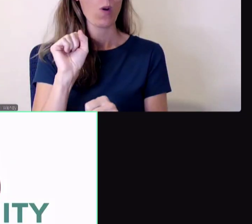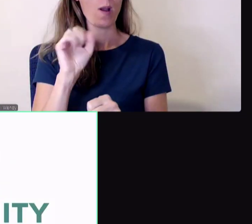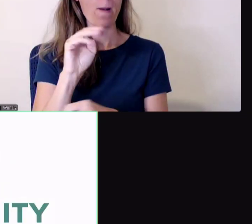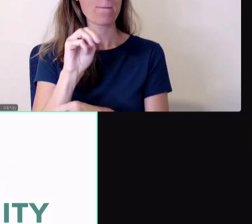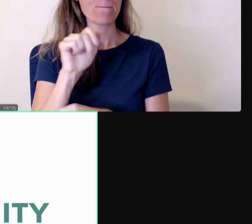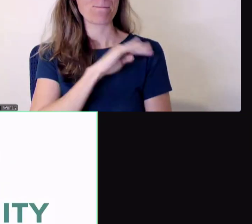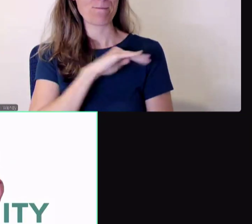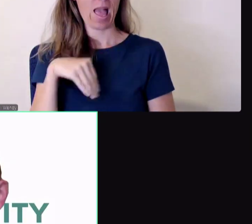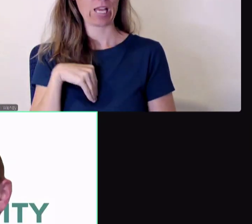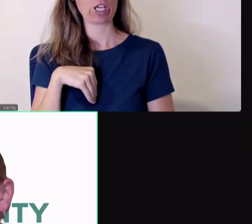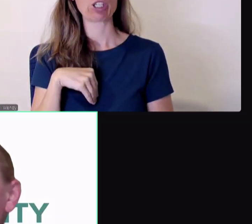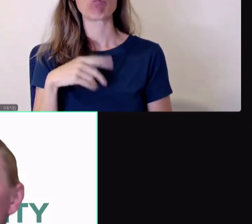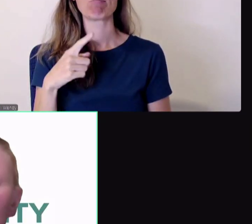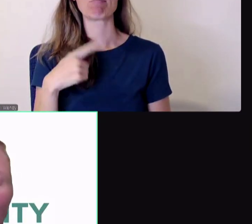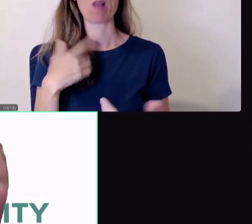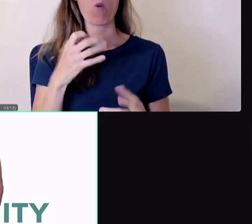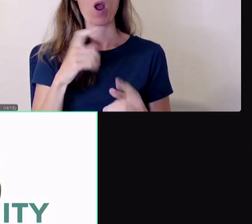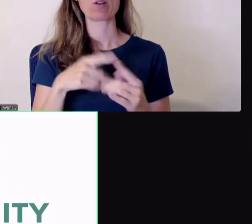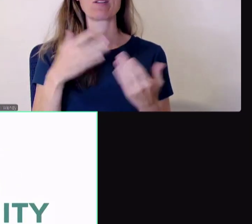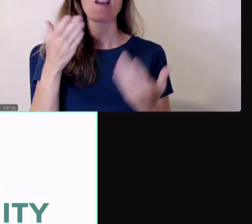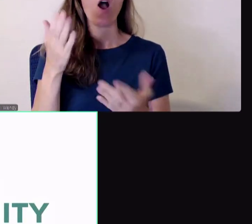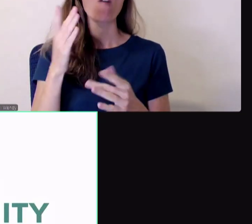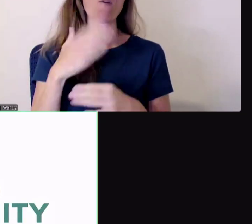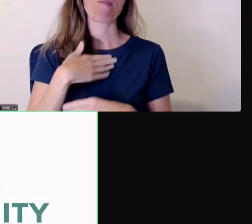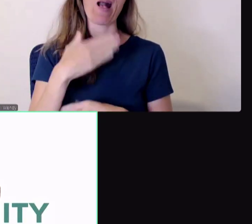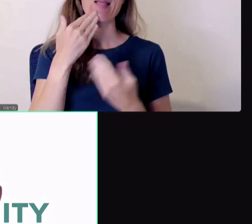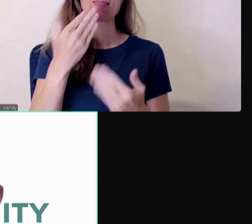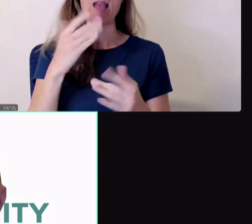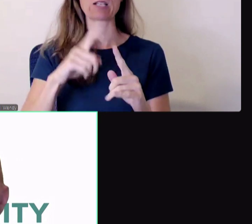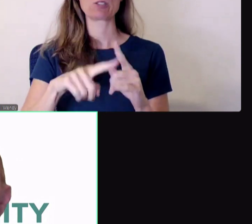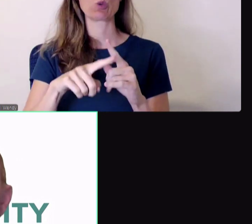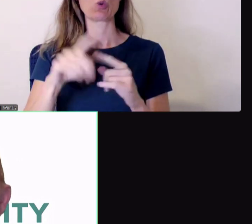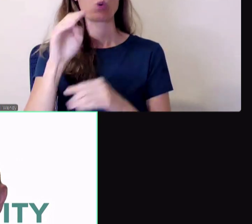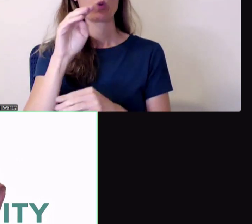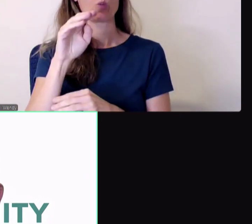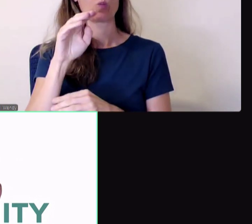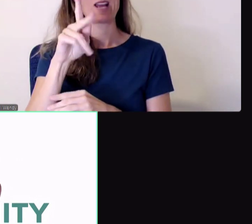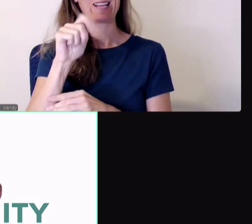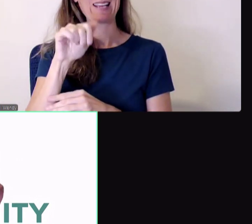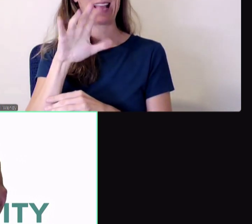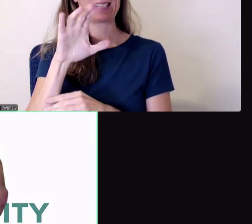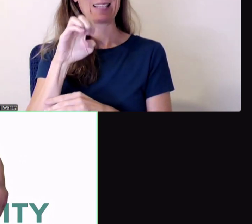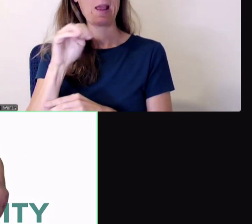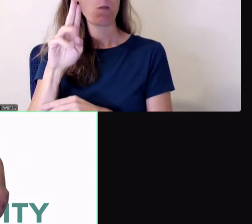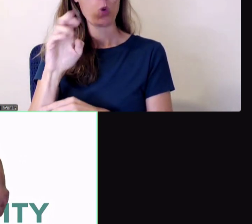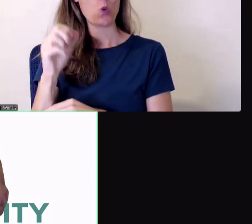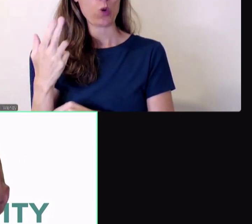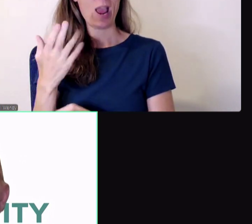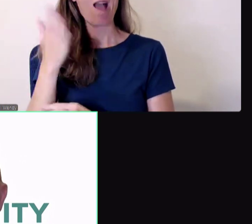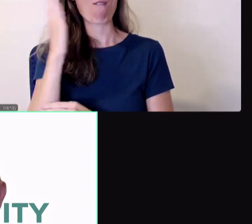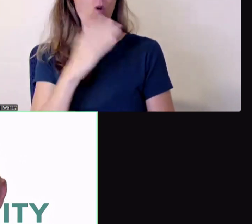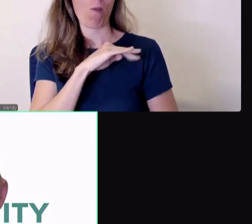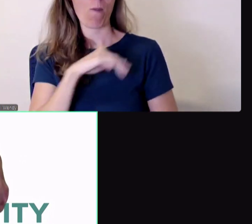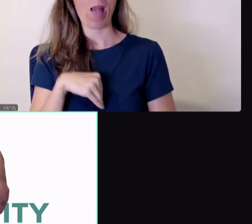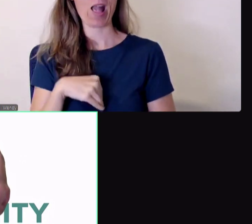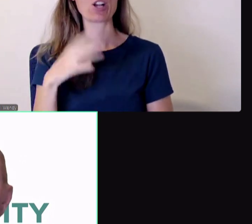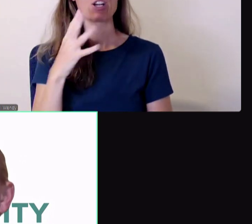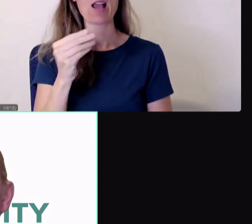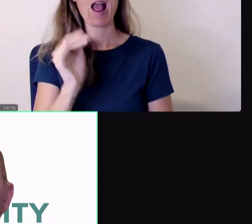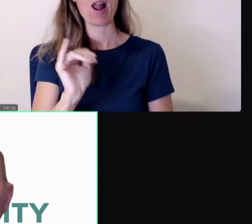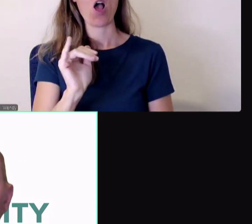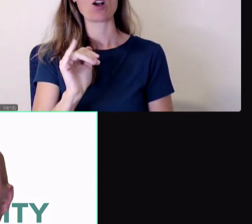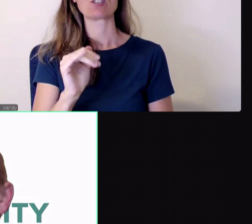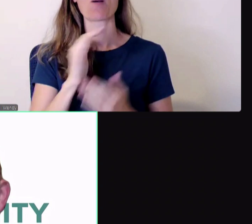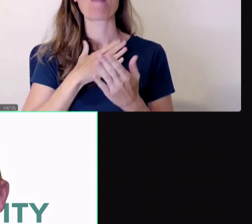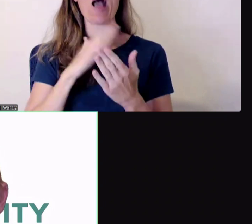thanks to outgoing Mayor Casey Munyene and to offer my sincere congratulations to all those who have joined the council, especially